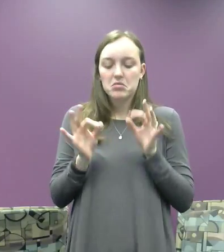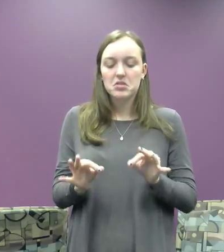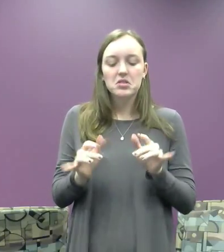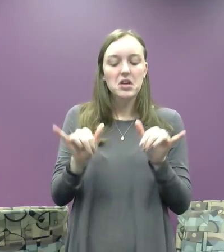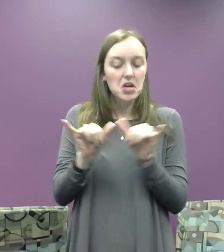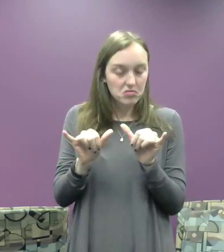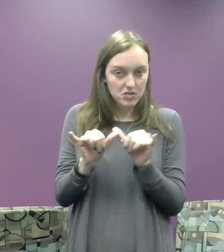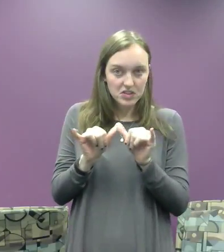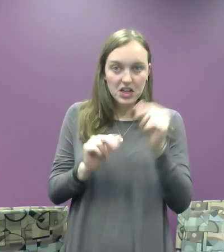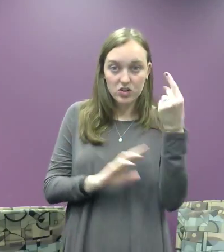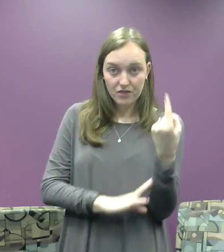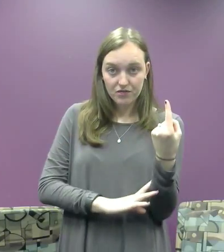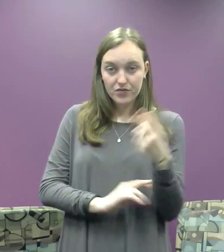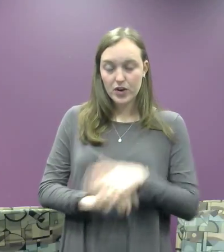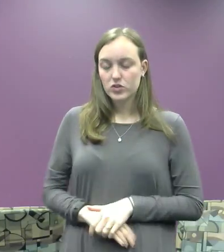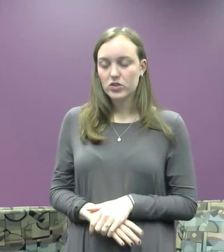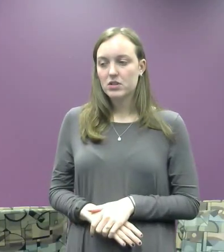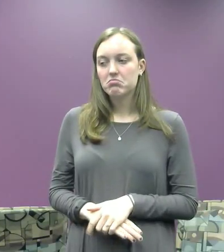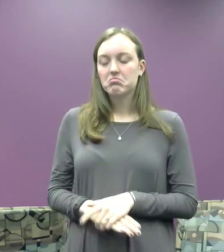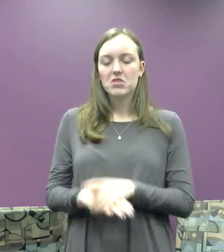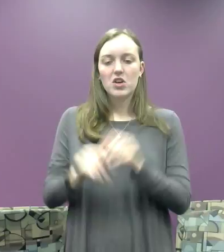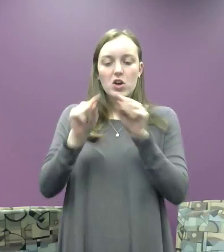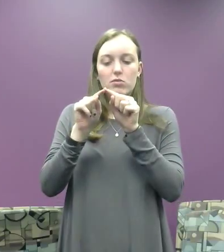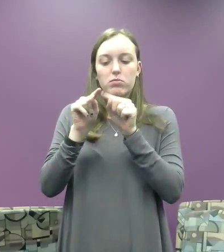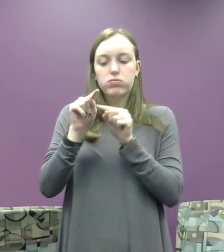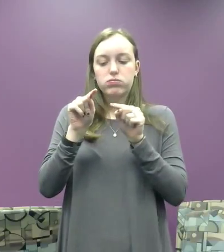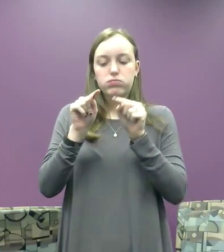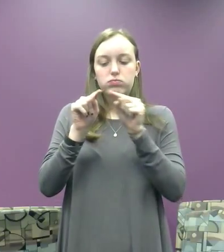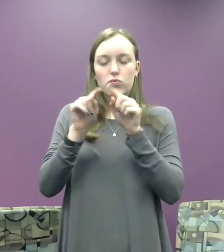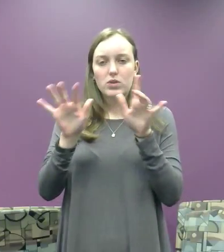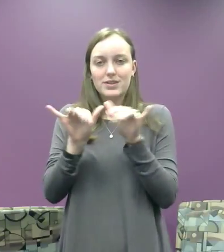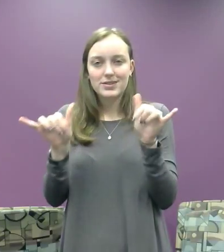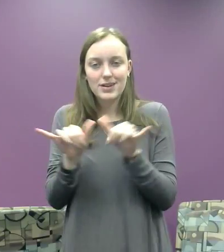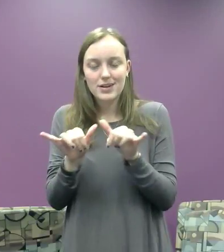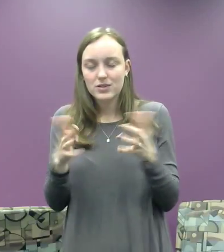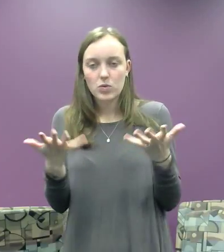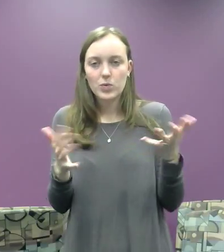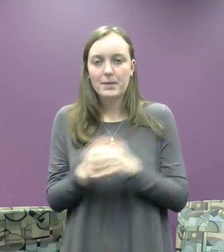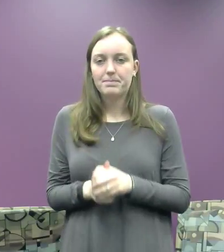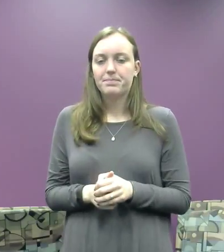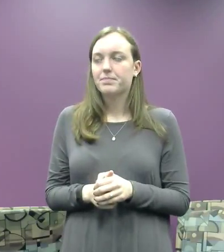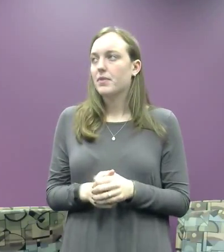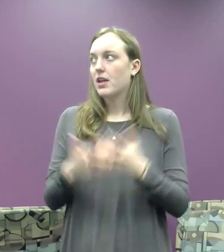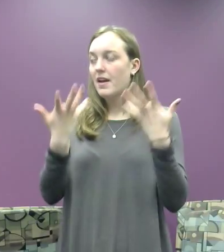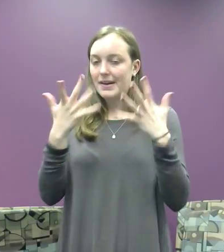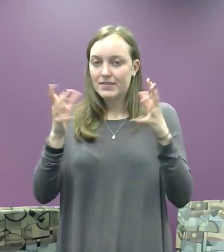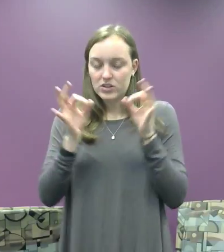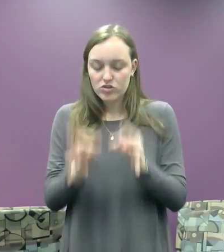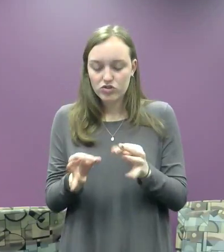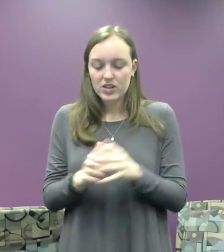a certain size square to use, and then they start putting those squares over the